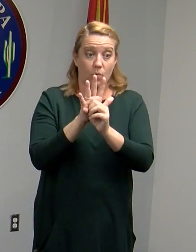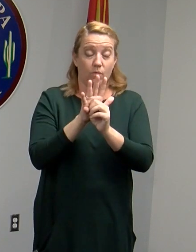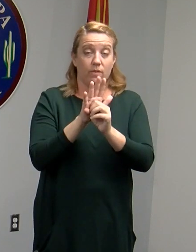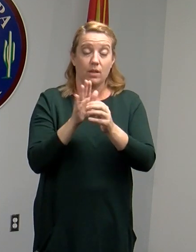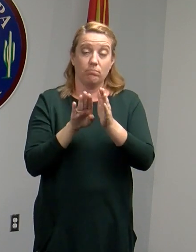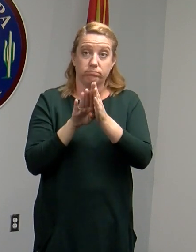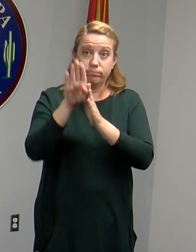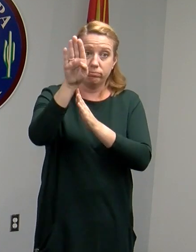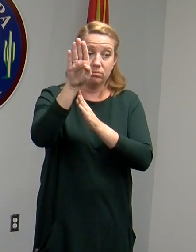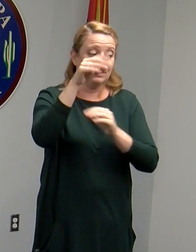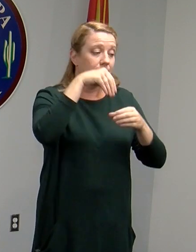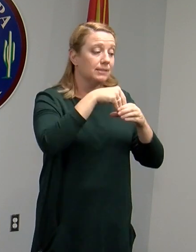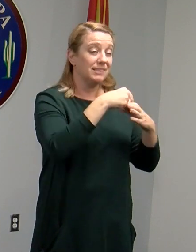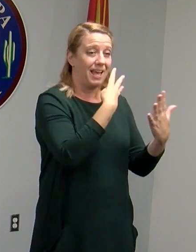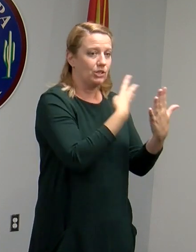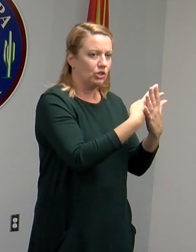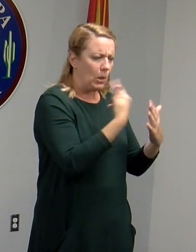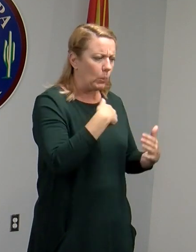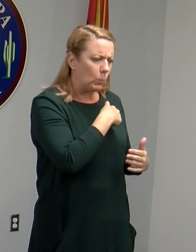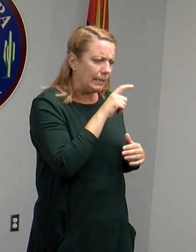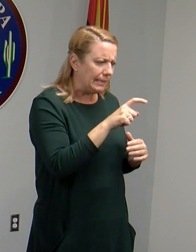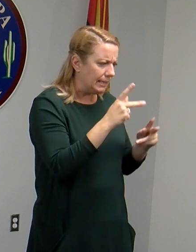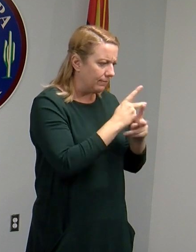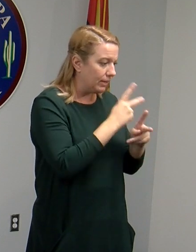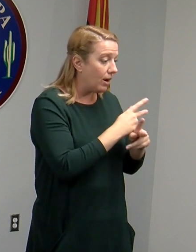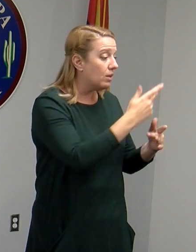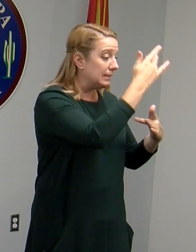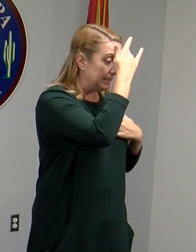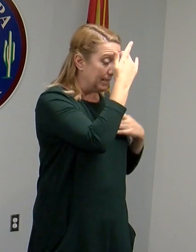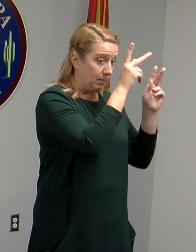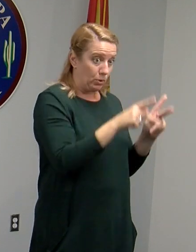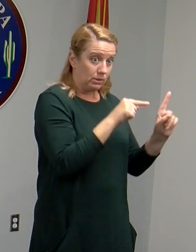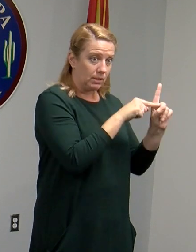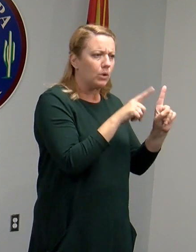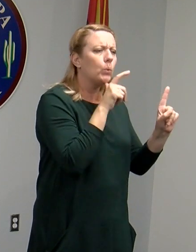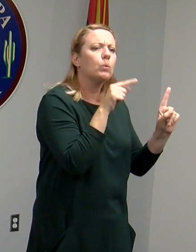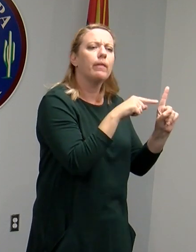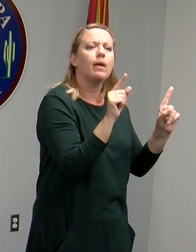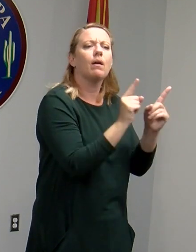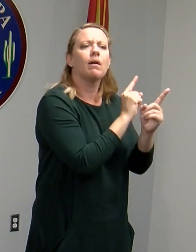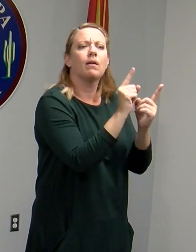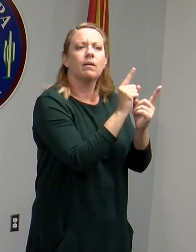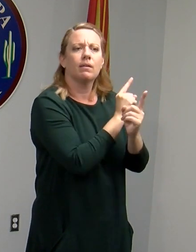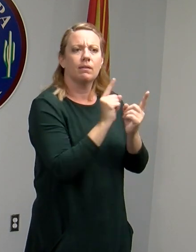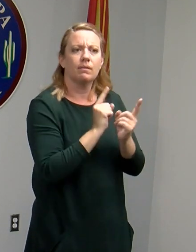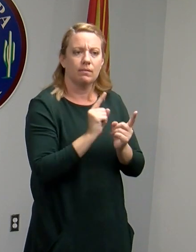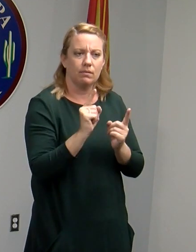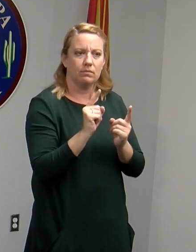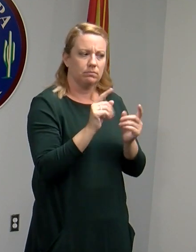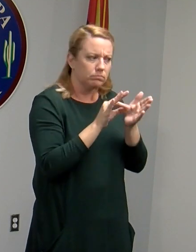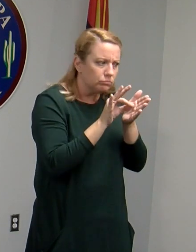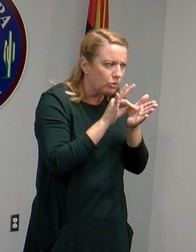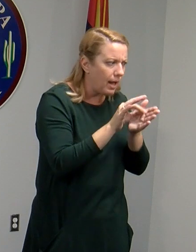jails. And that's where that close partnership with MCSO comes into play. When we have patients who